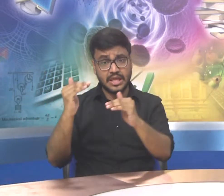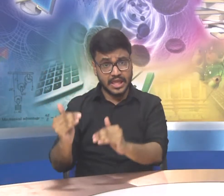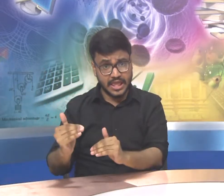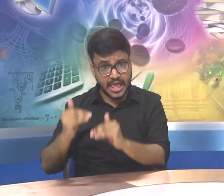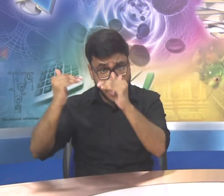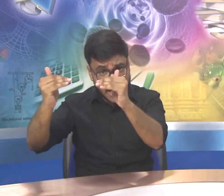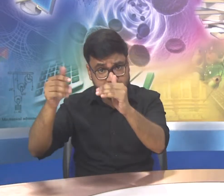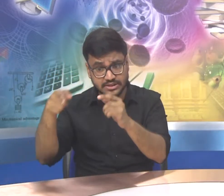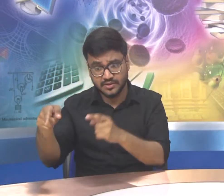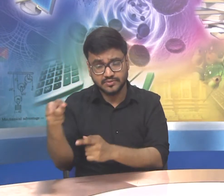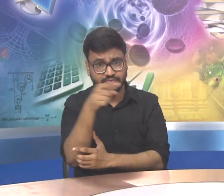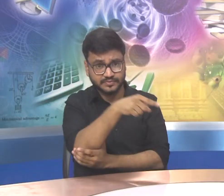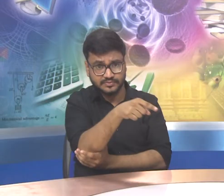societies